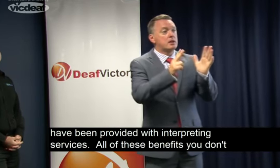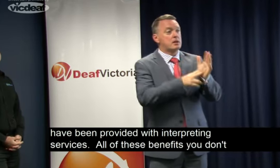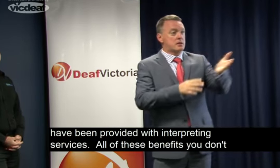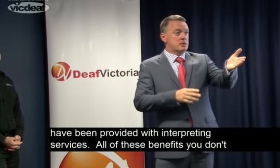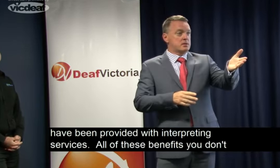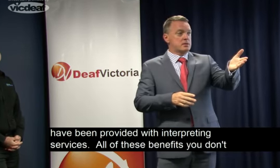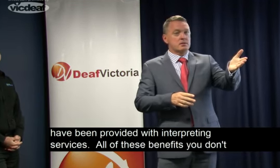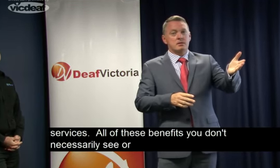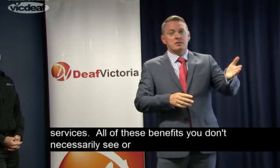and Todd.